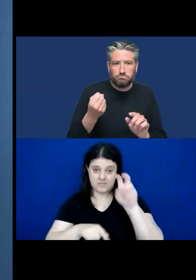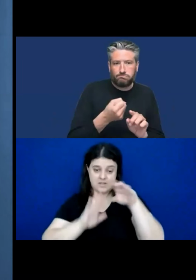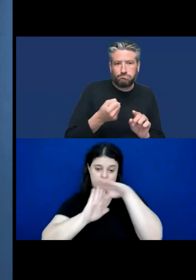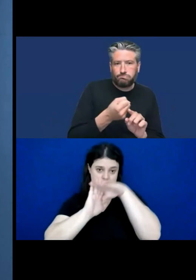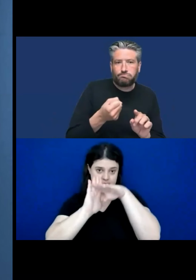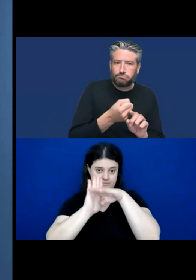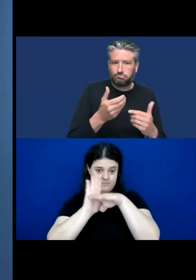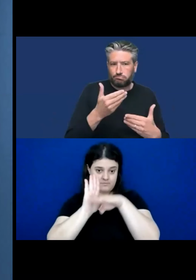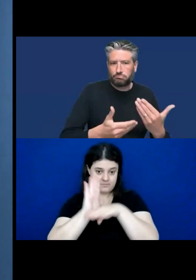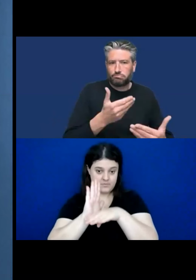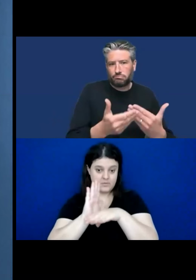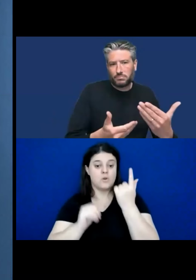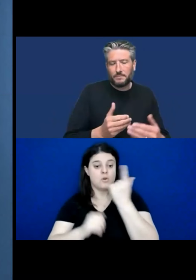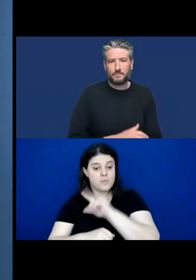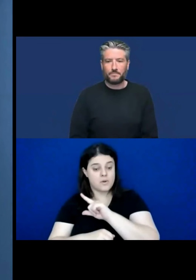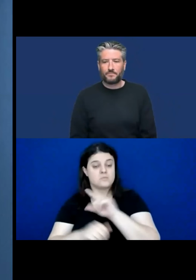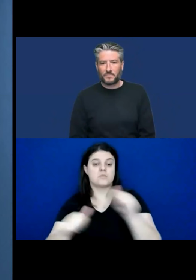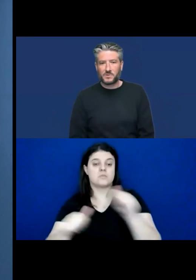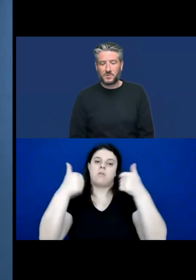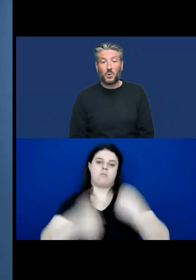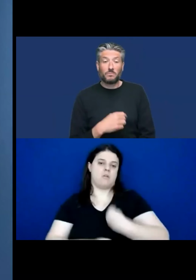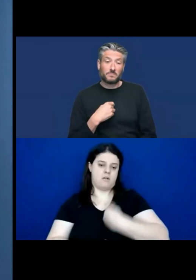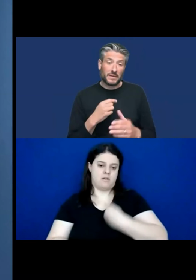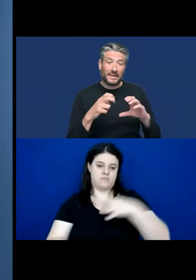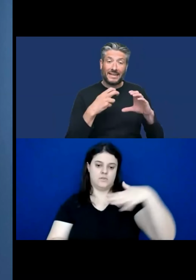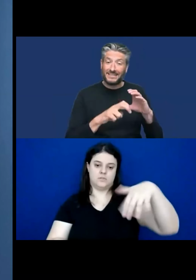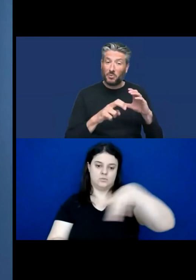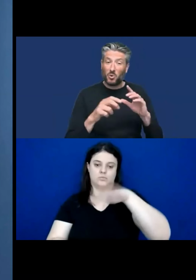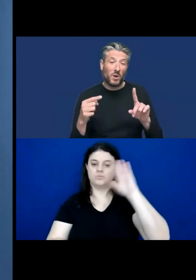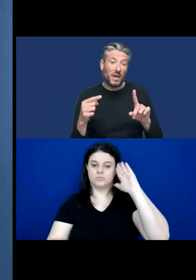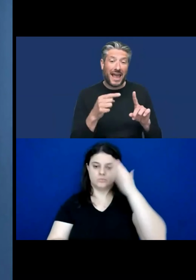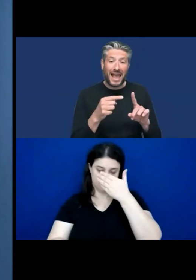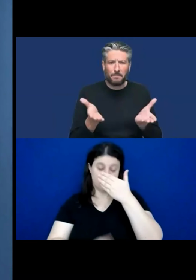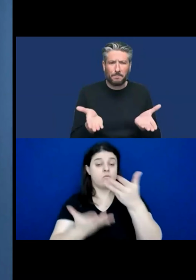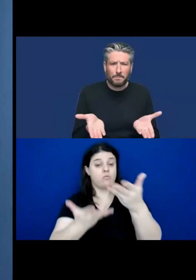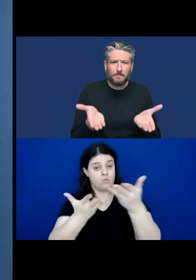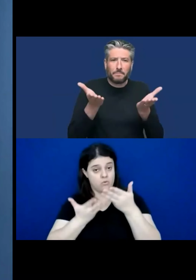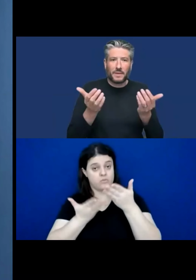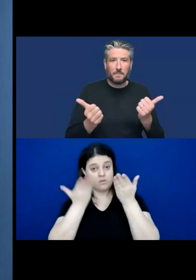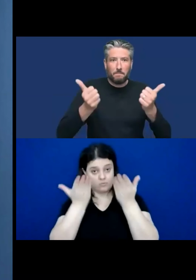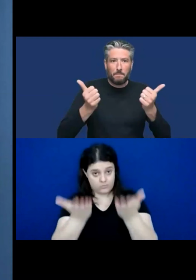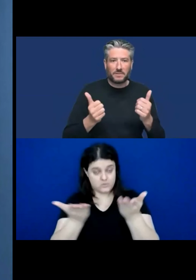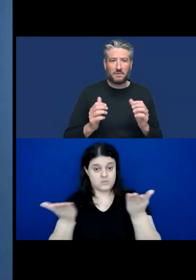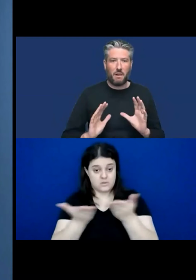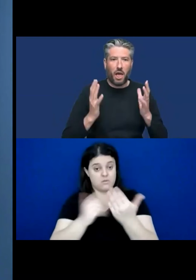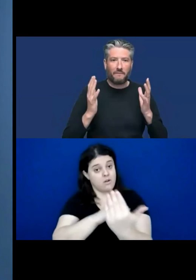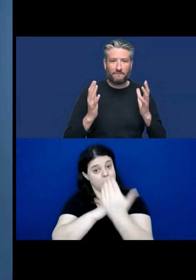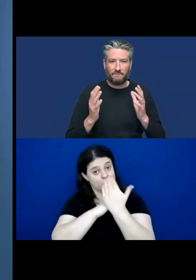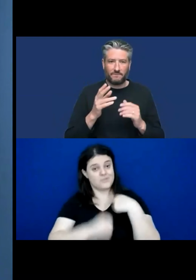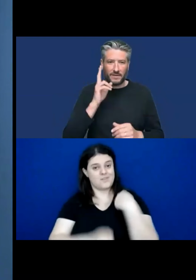for creating a better life for deafblind. So I'm also inviting you to help us